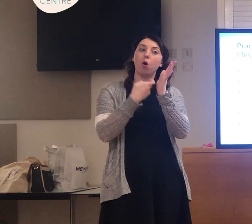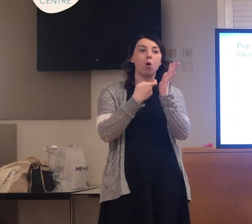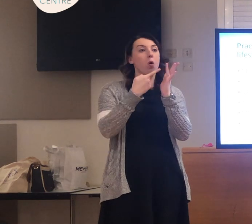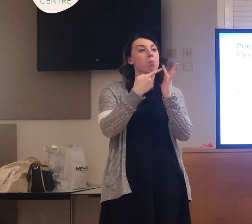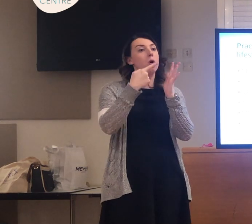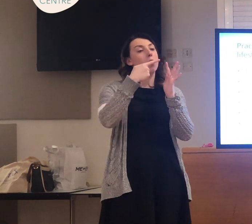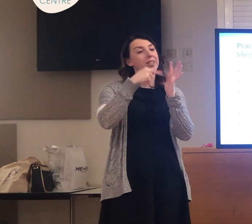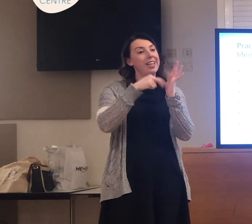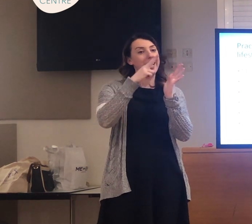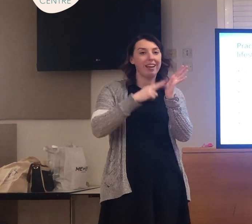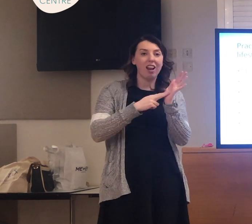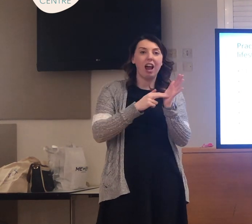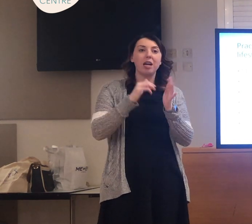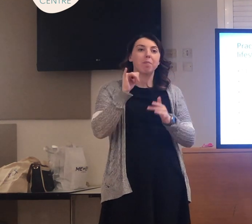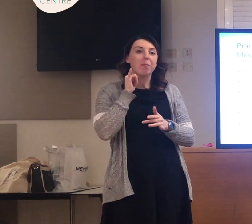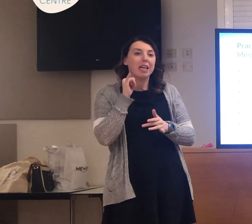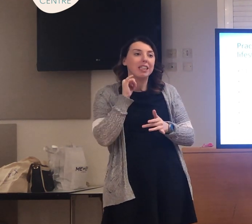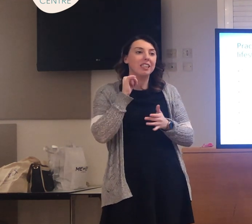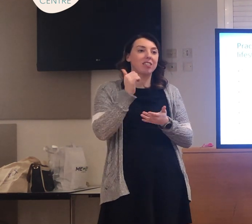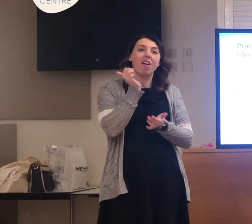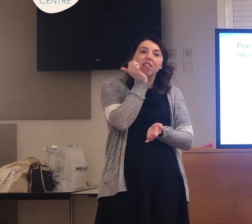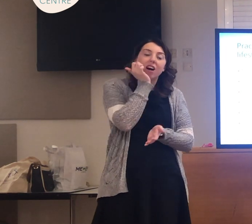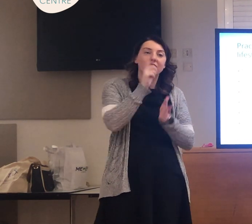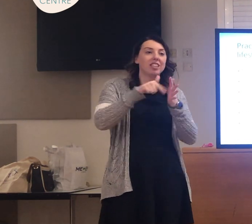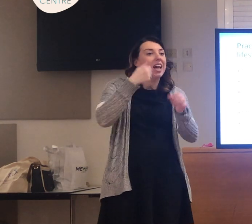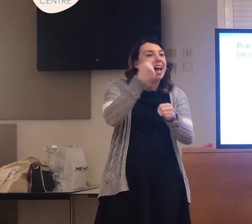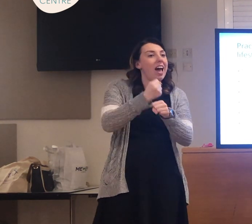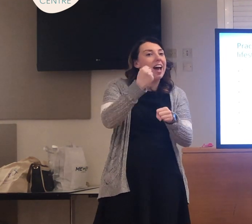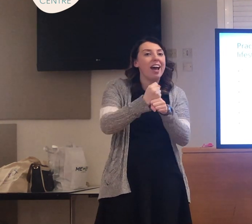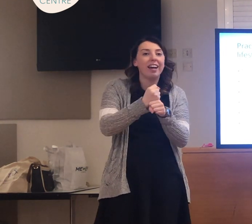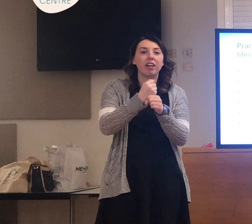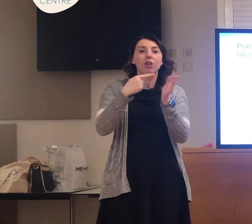chicken, nuts, eggs, tofu.